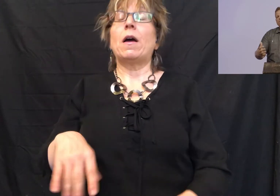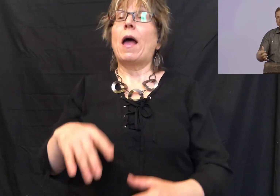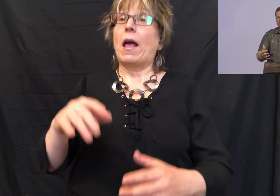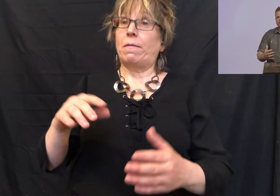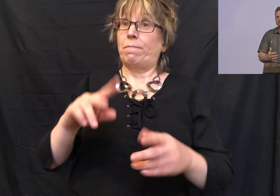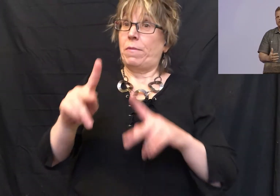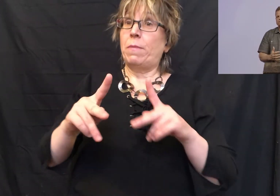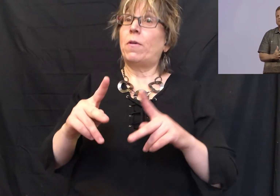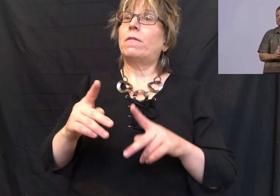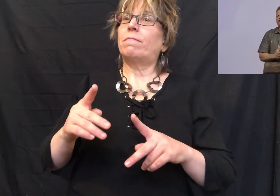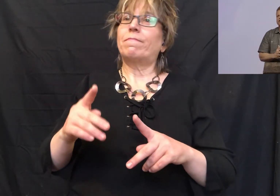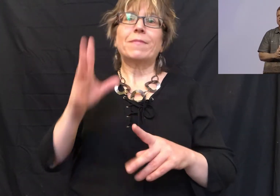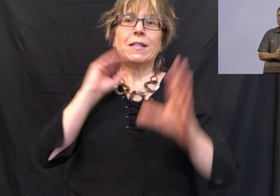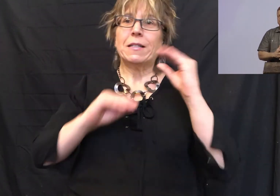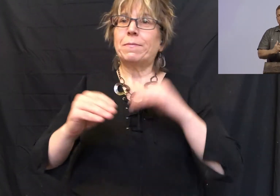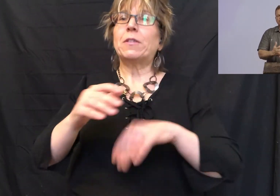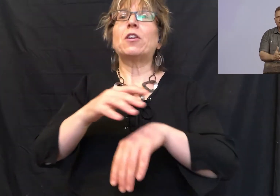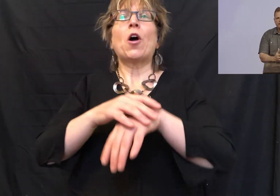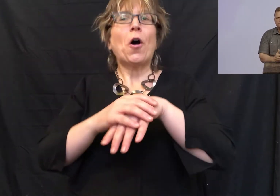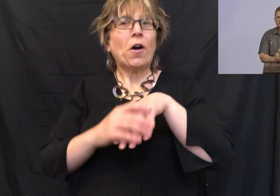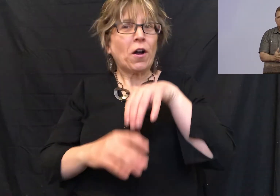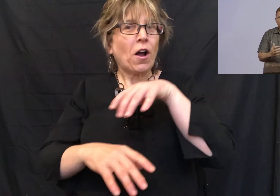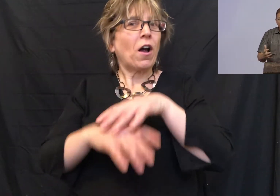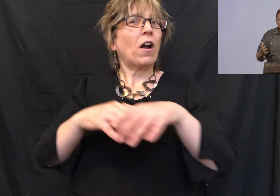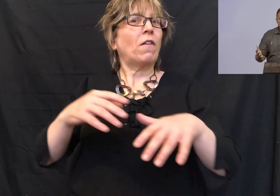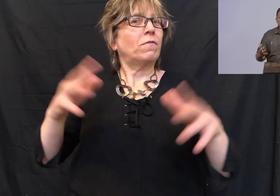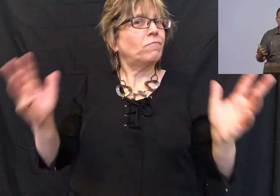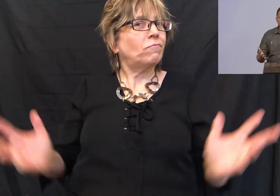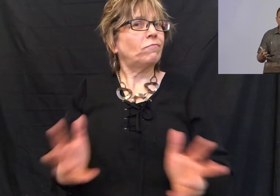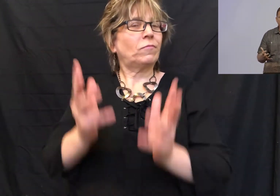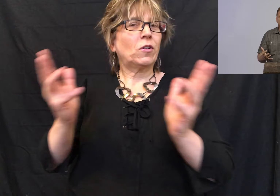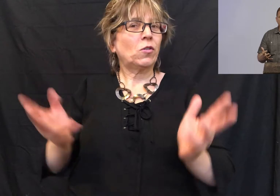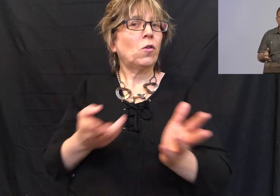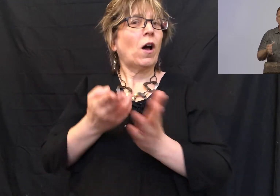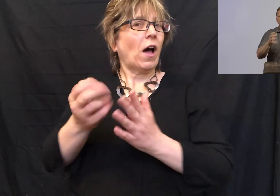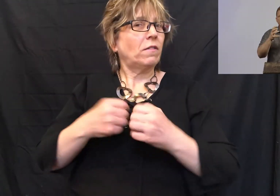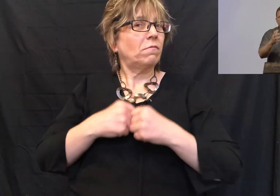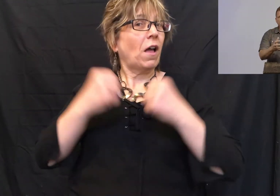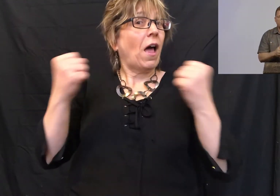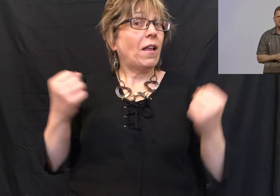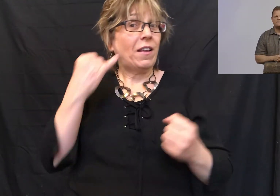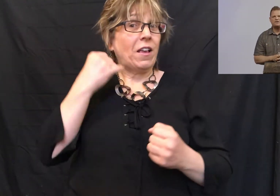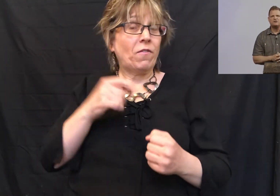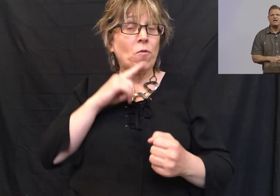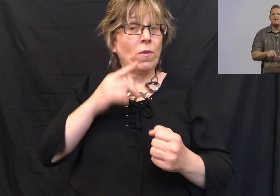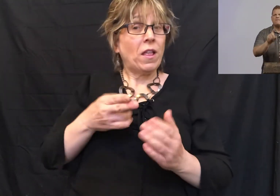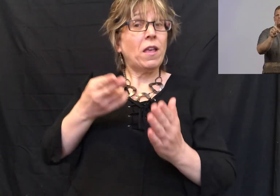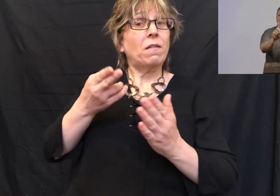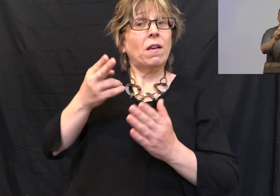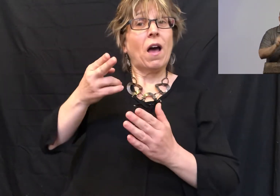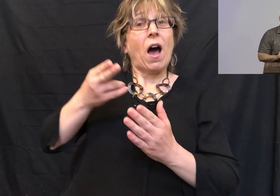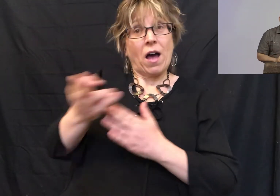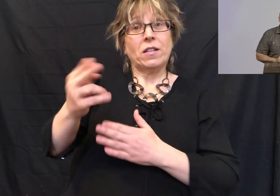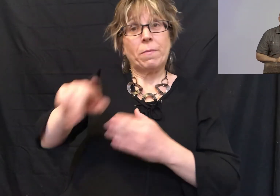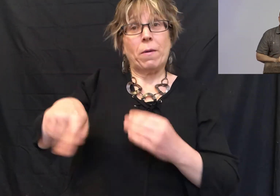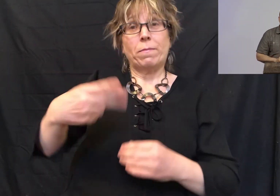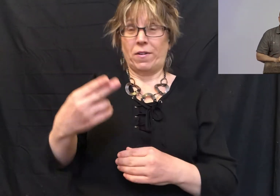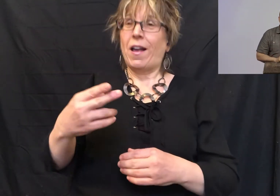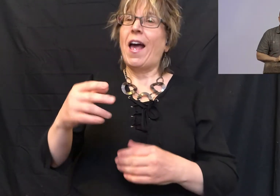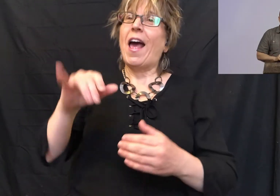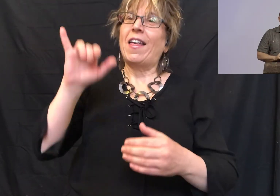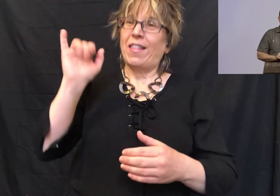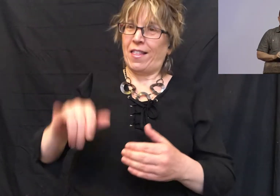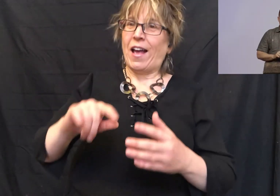feel comfortable in our church. People feel encouraged to really be honest about their lives. And when you're really honest about your life, that's where real